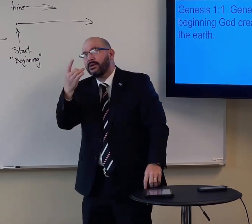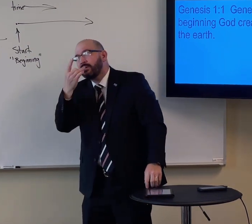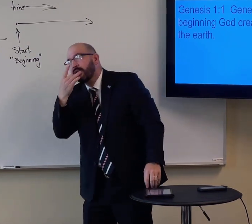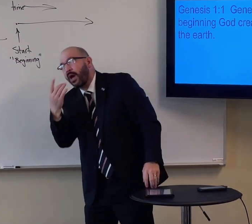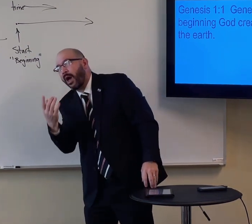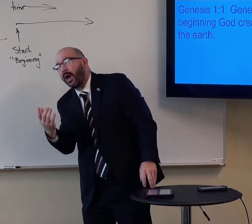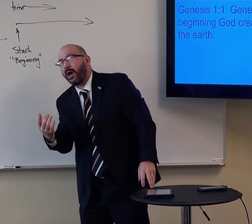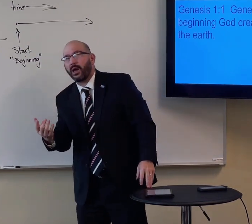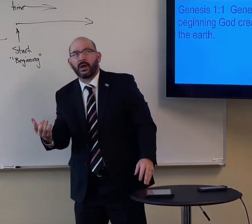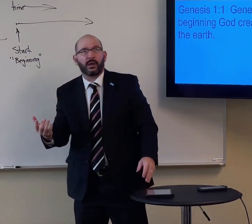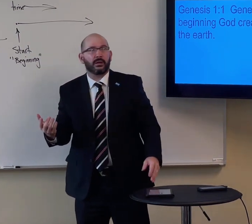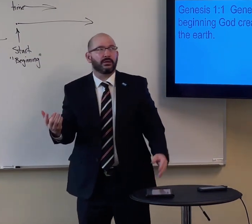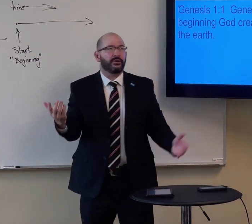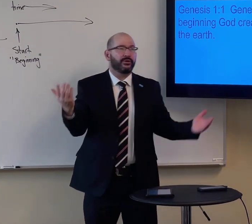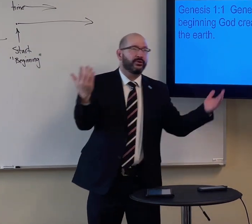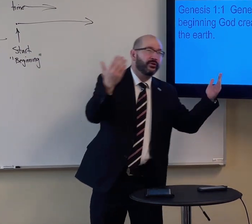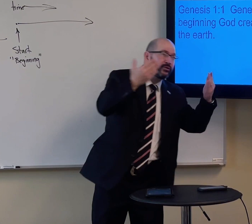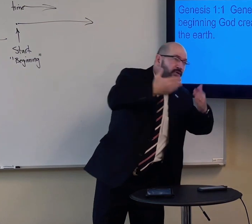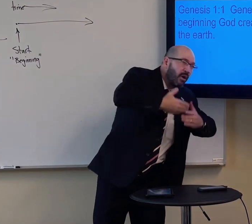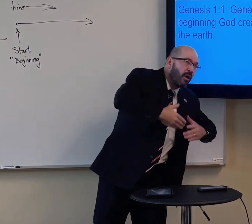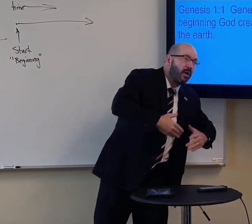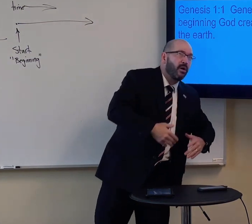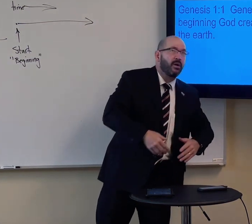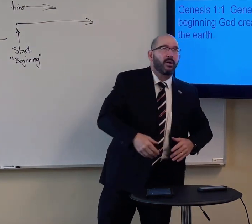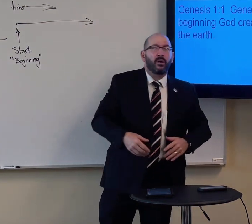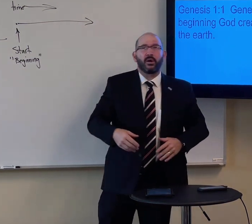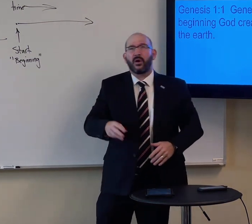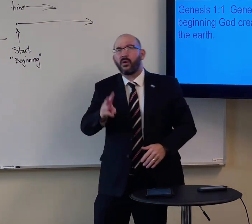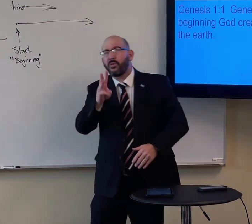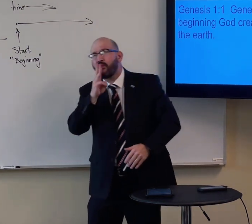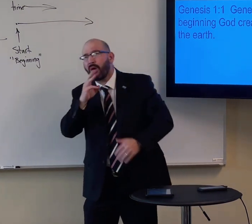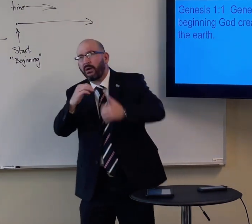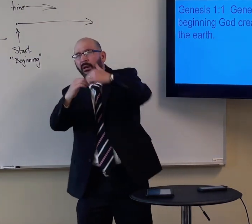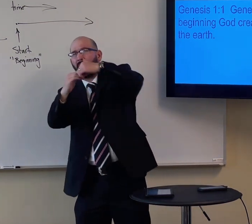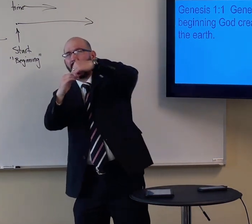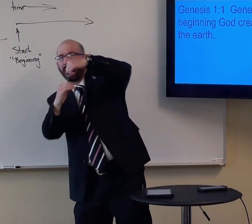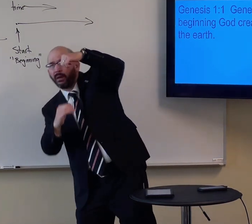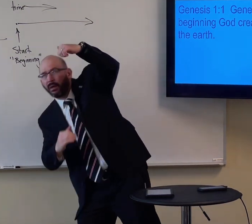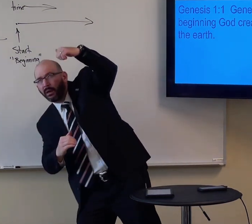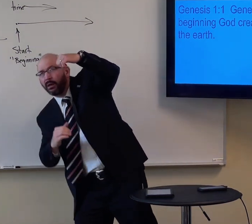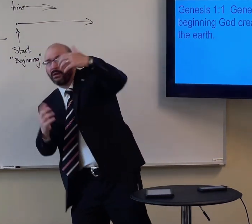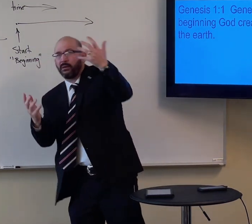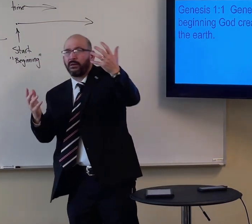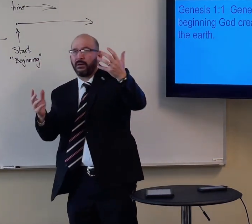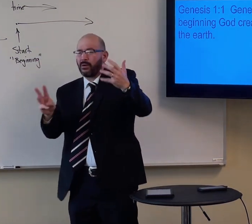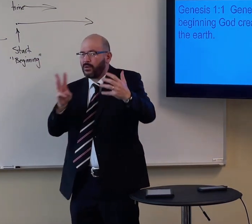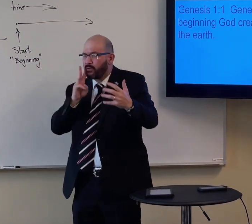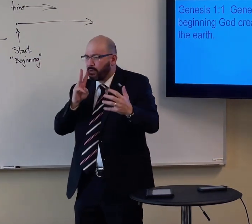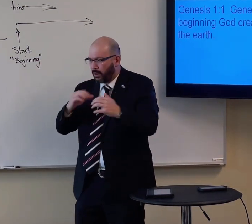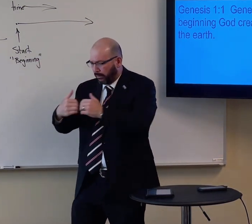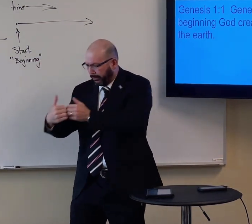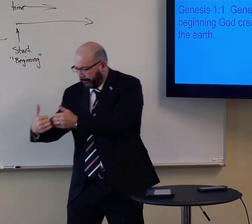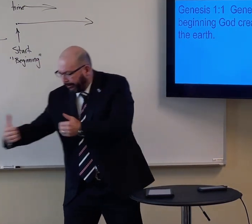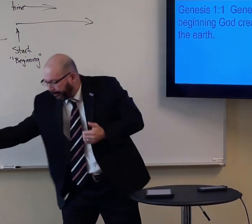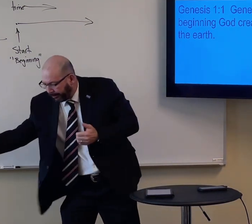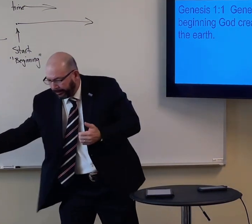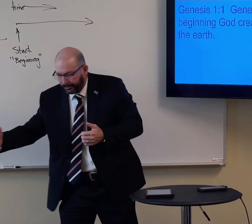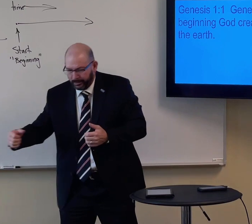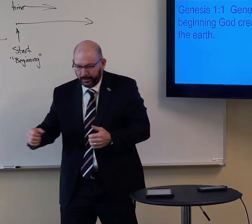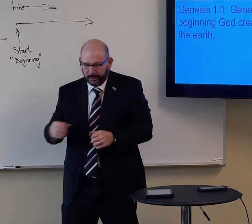The light, the darkness, the water, they separated the water from the waters and